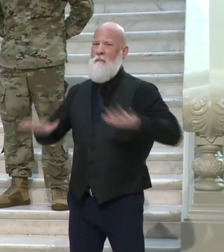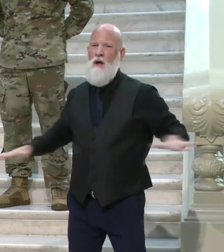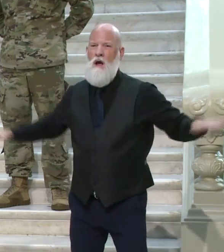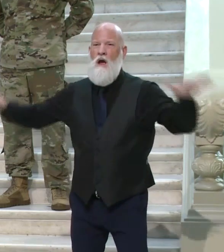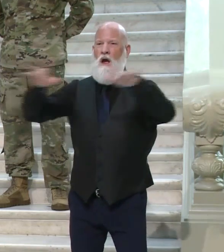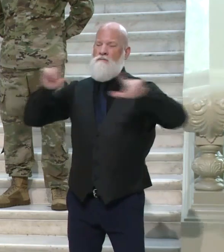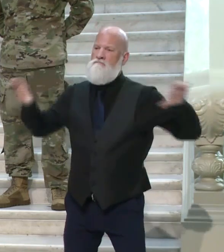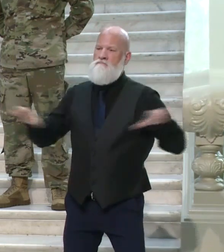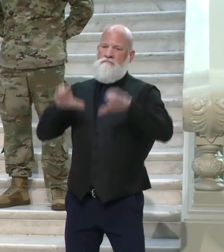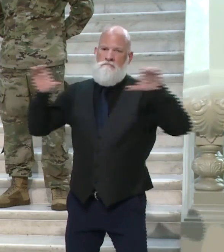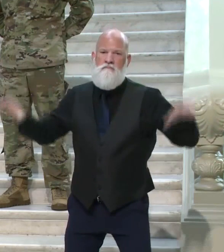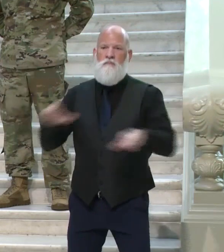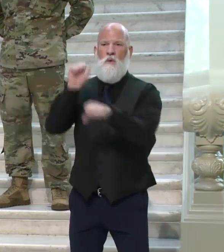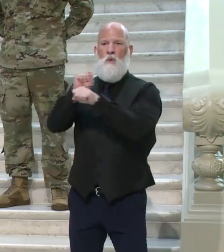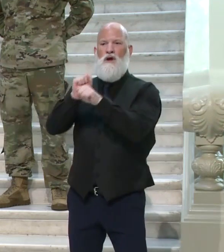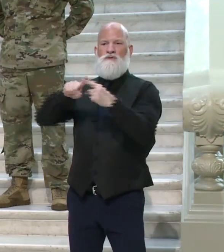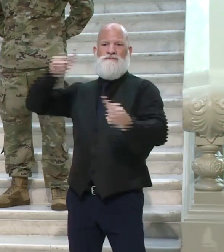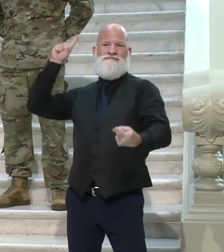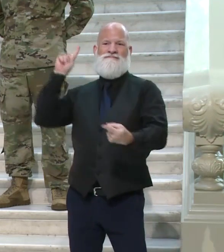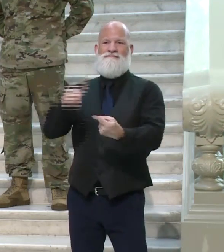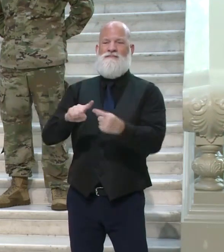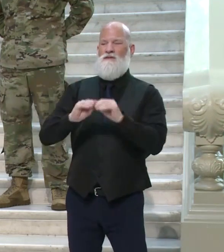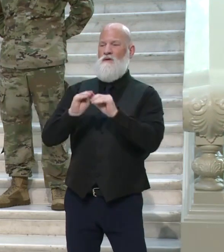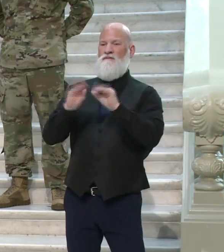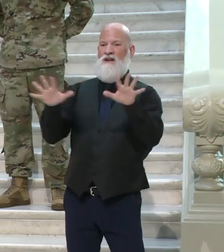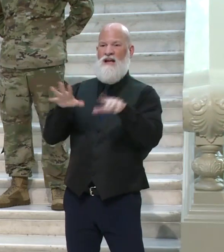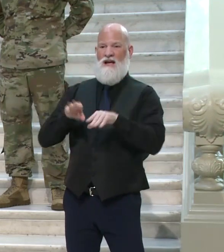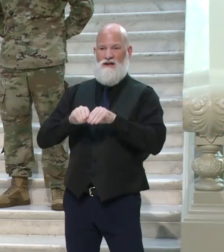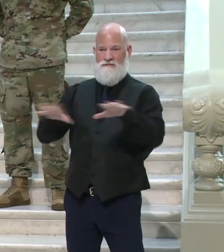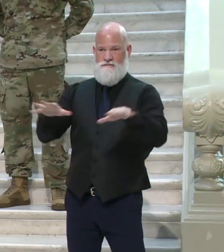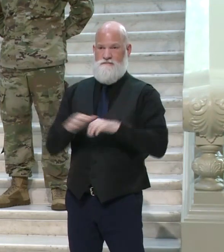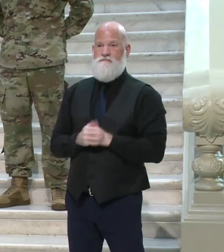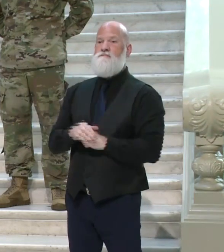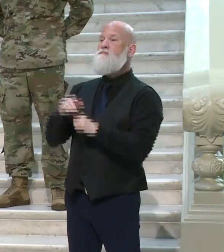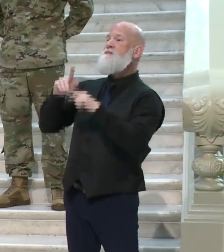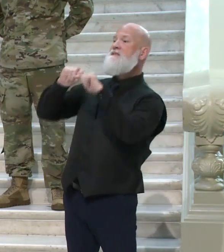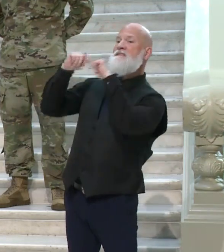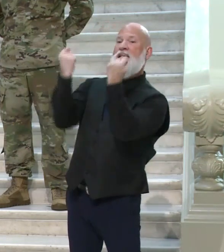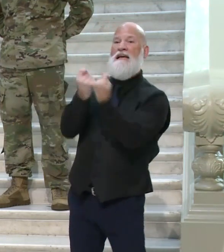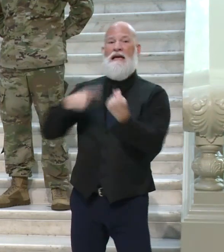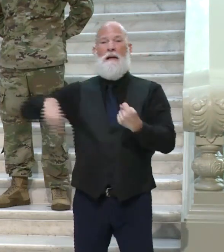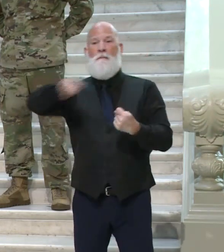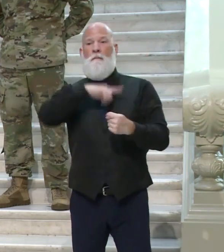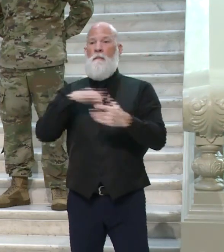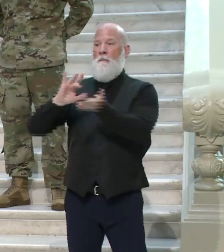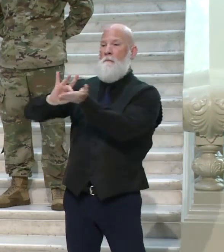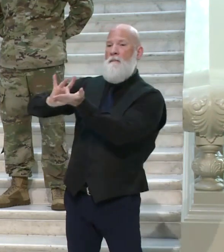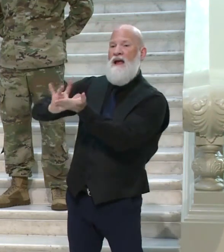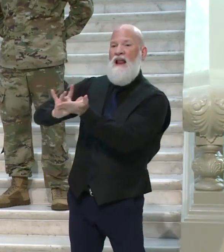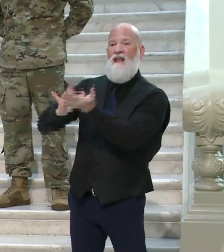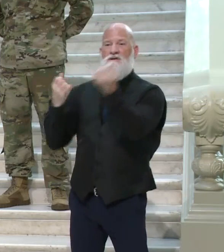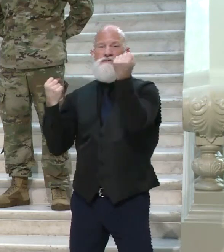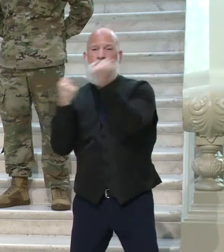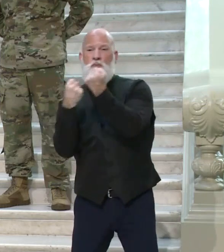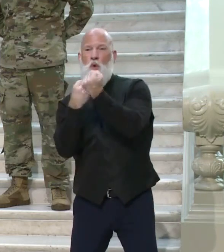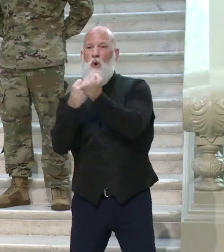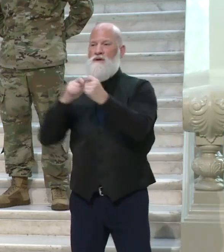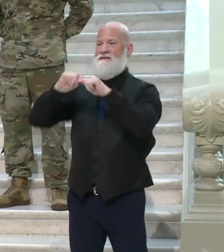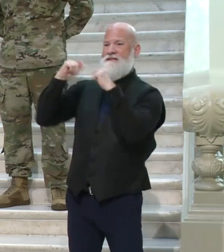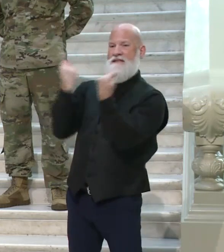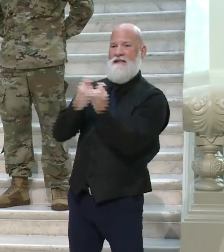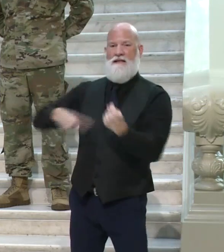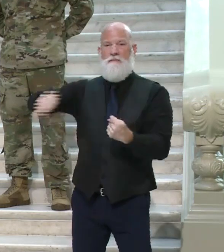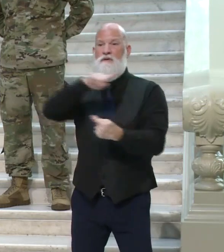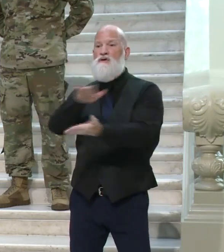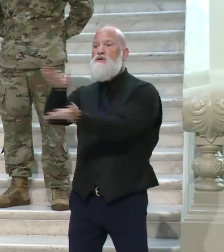with infection control teams, medical support teams, food bank support, school lunch delivery, and